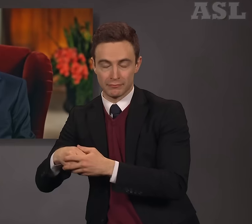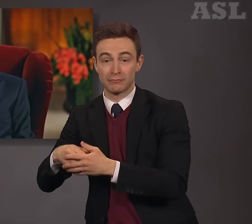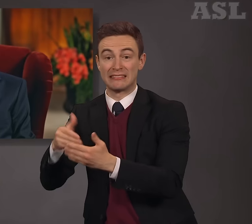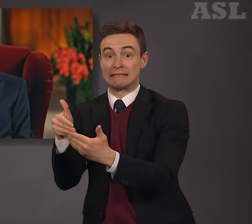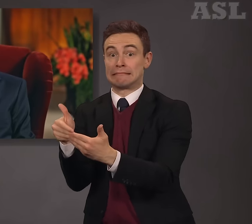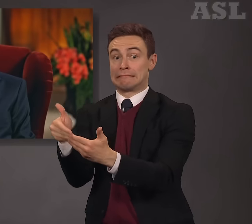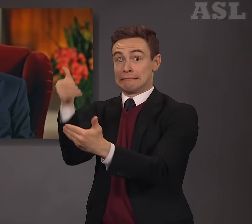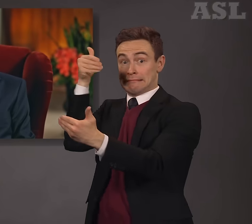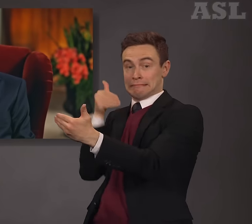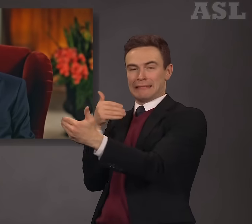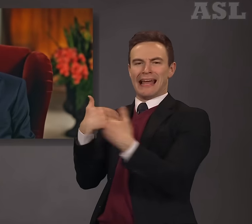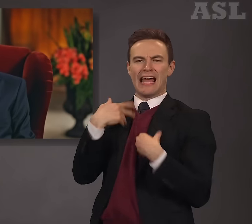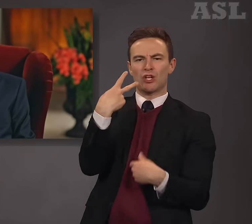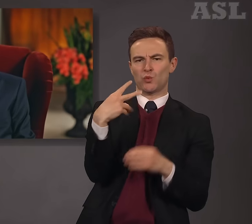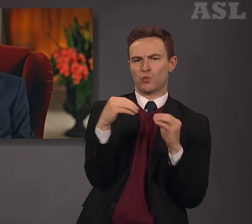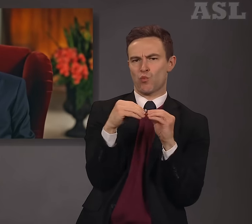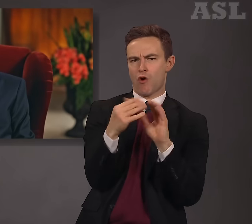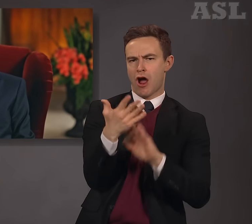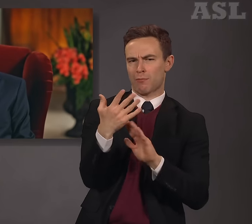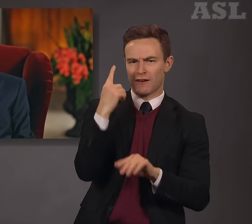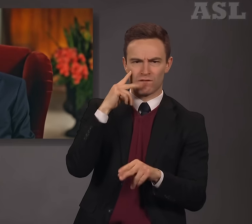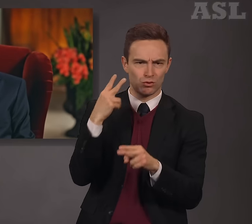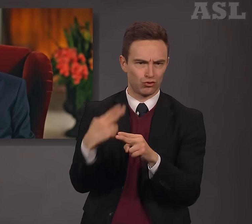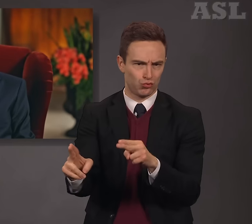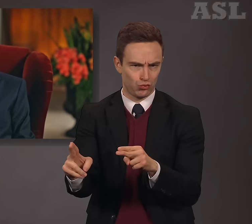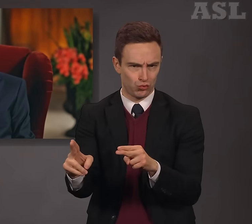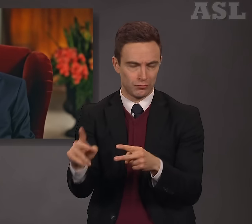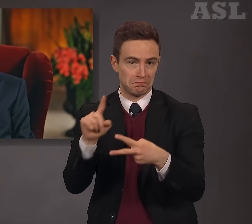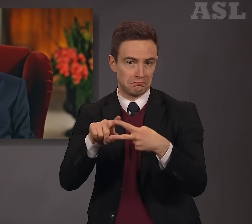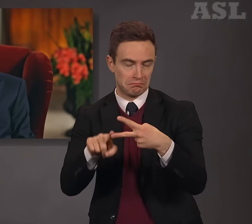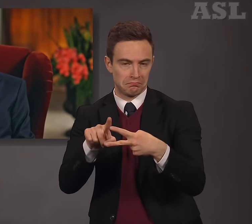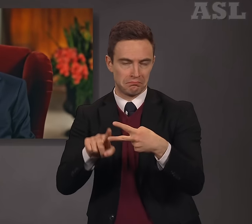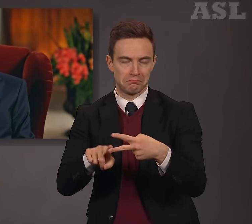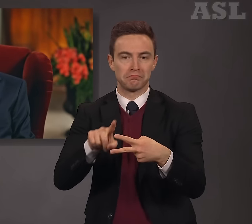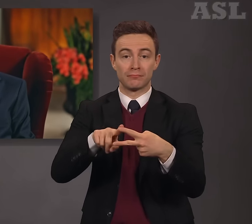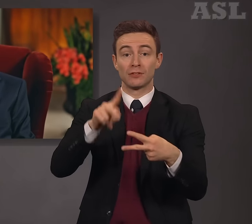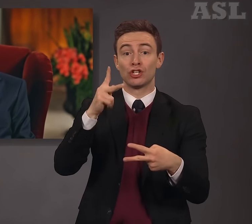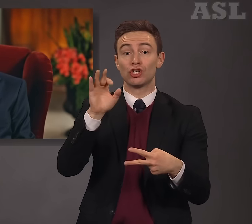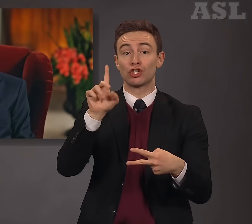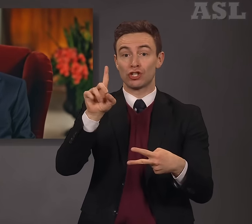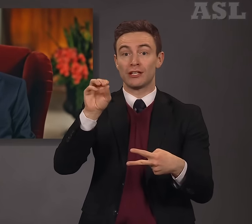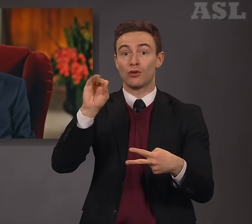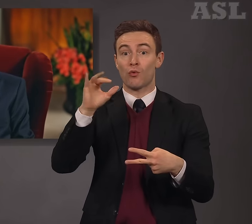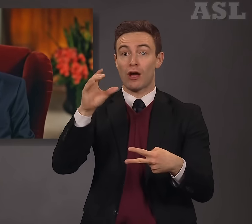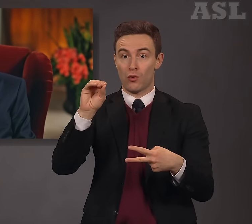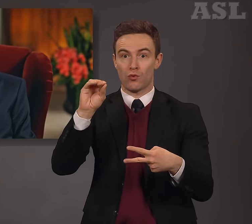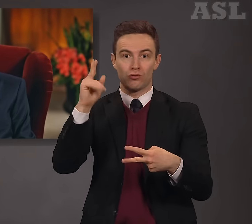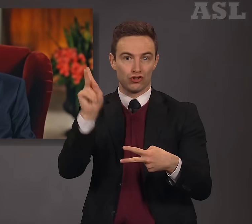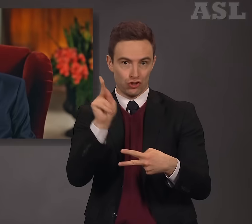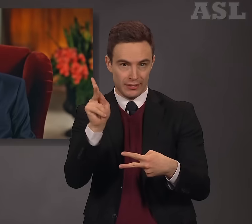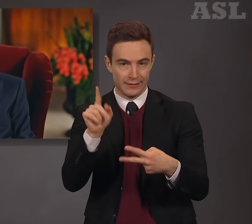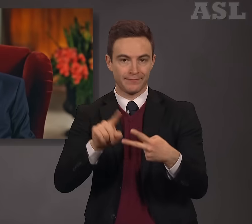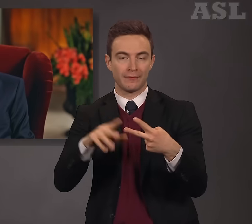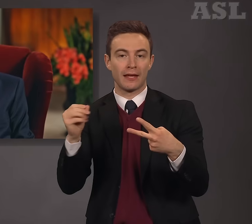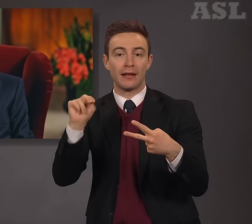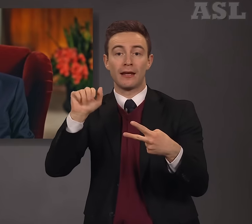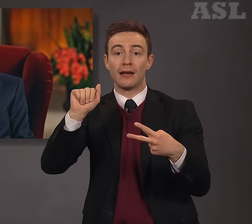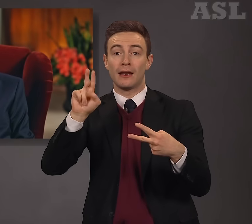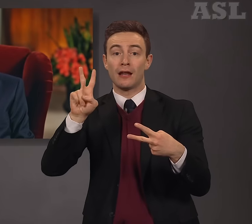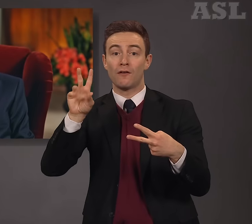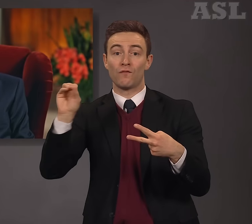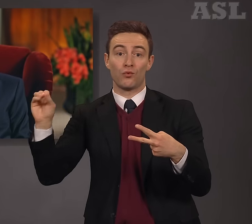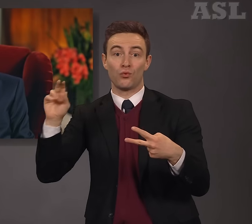Two earlier temples had functioned briefly in Kirtland, Ohio, and Nauvoo, Illinois.